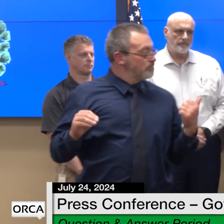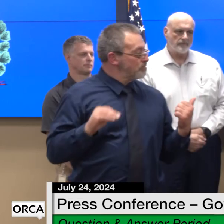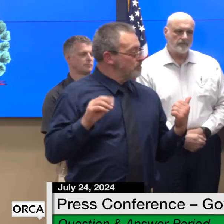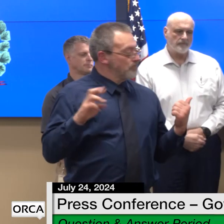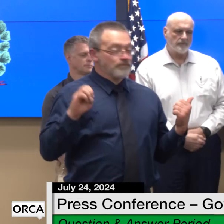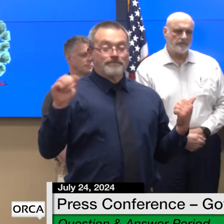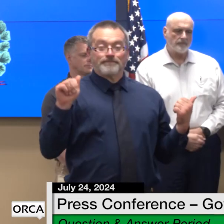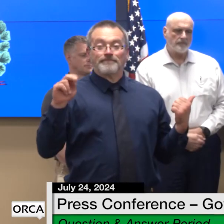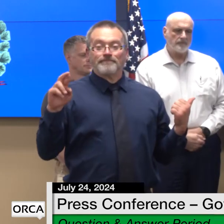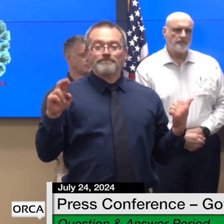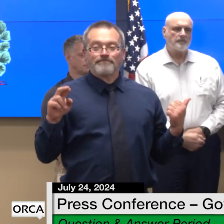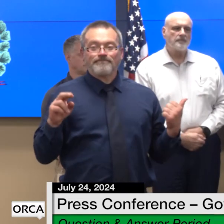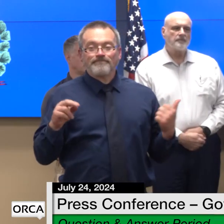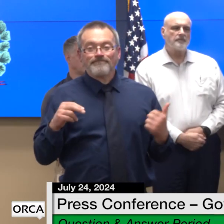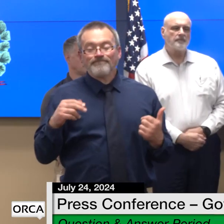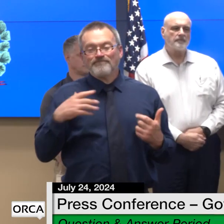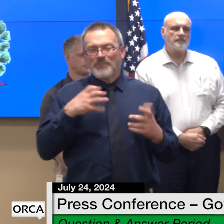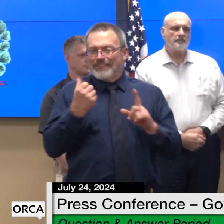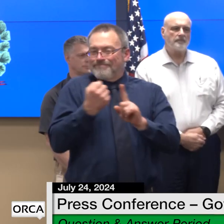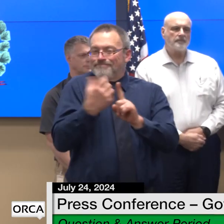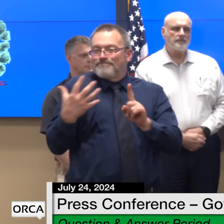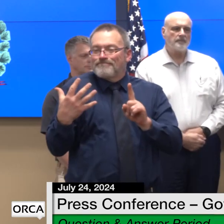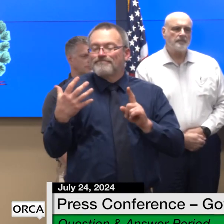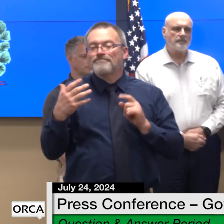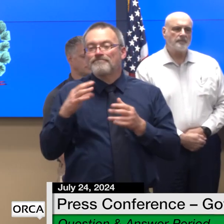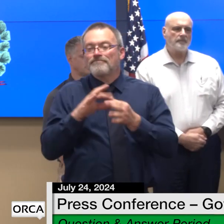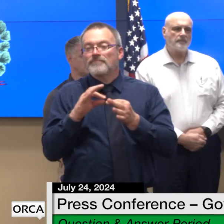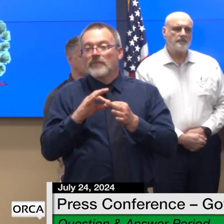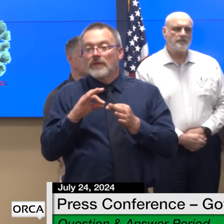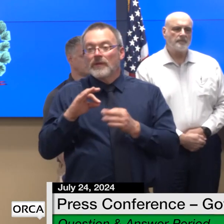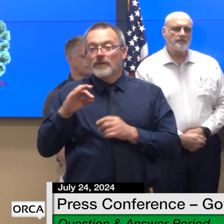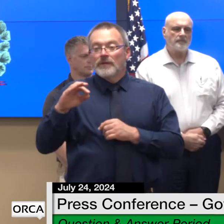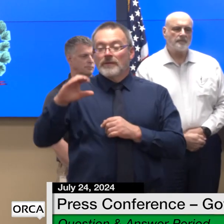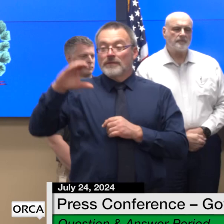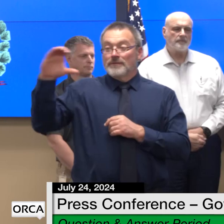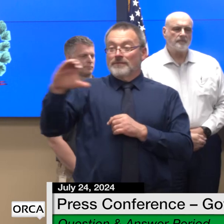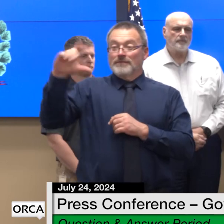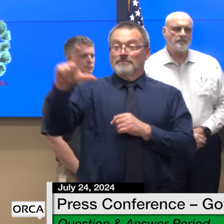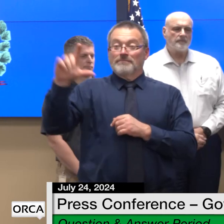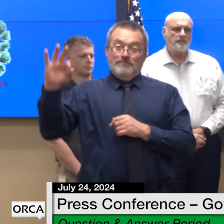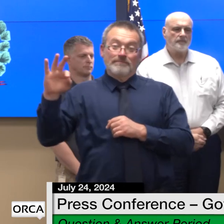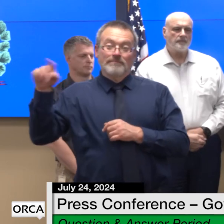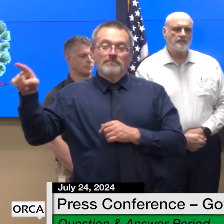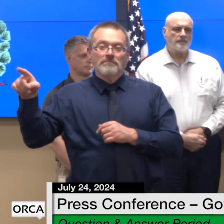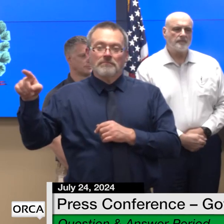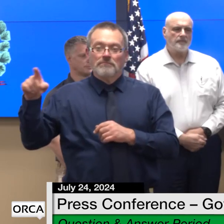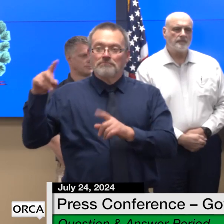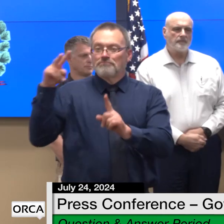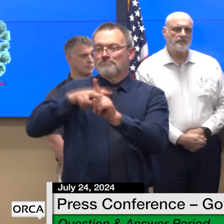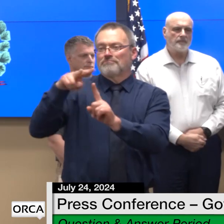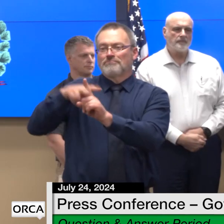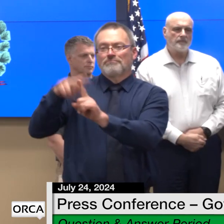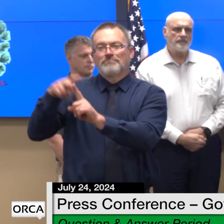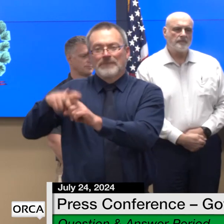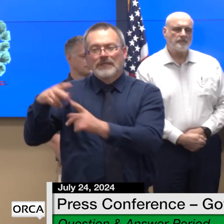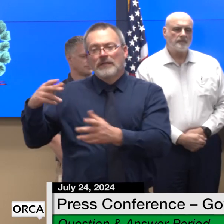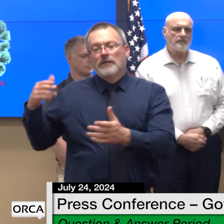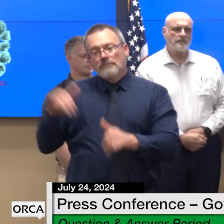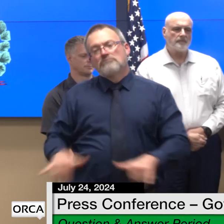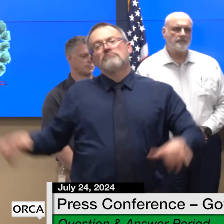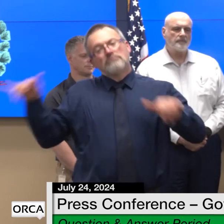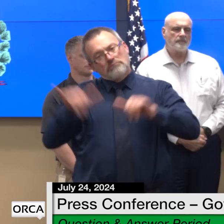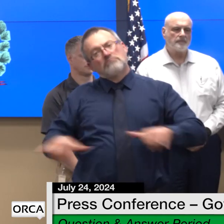I would just add that the concerns raised by CLF in their petition appear to be repetitive to concerns that